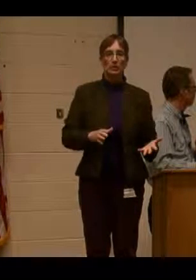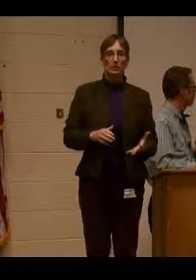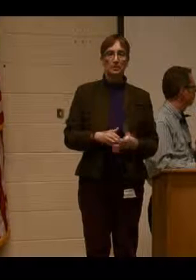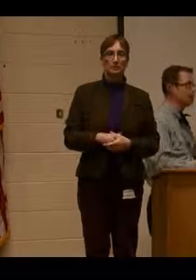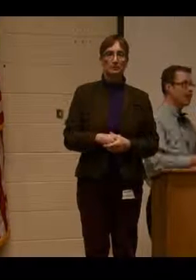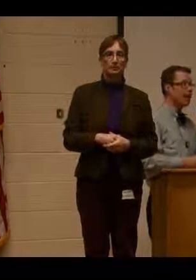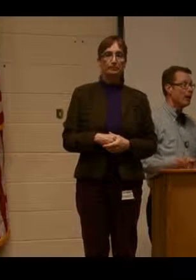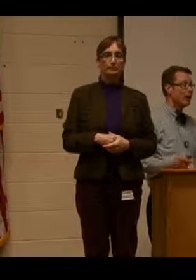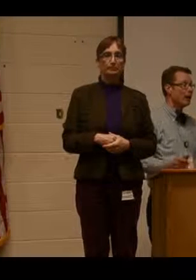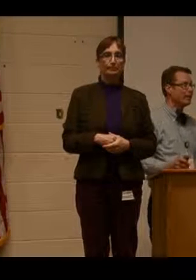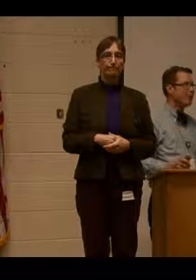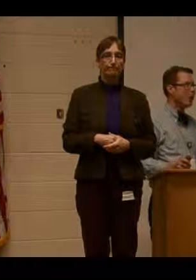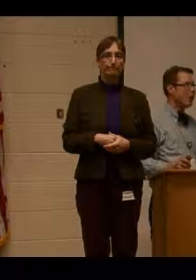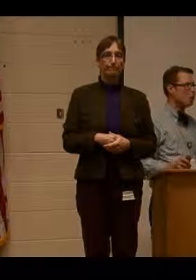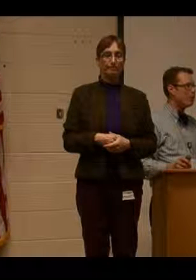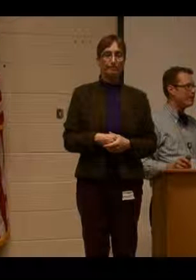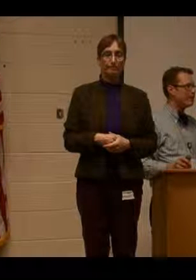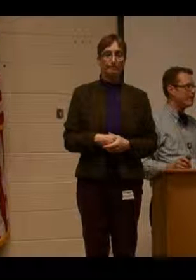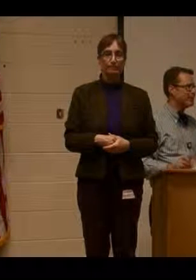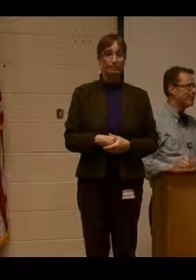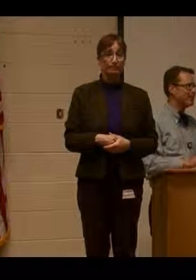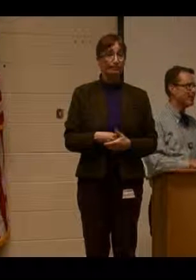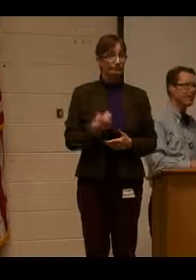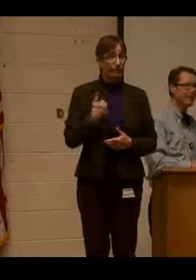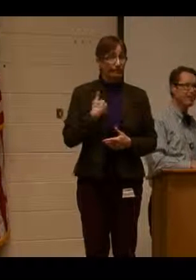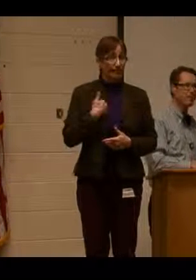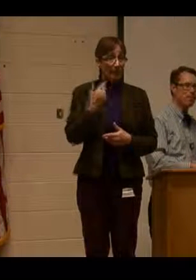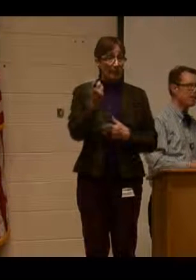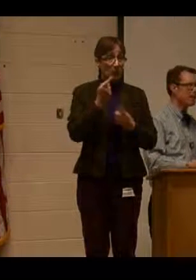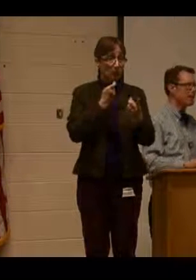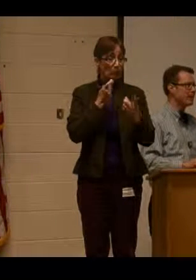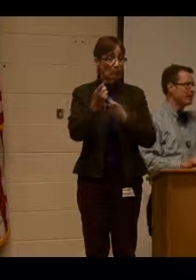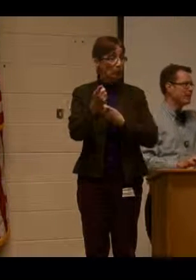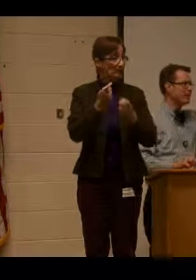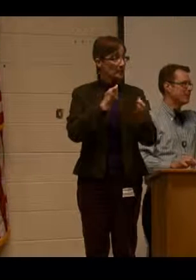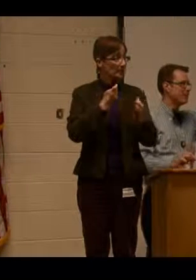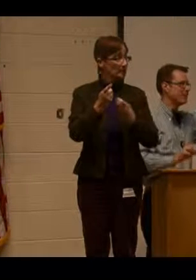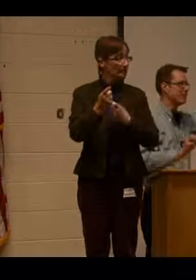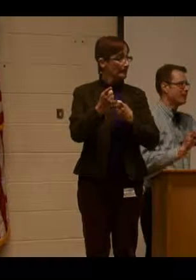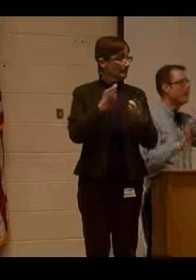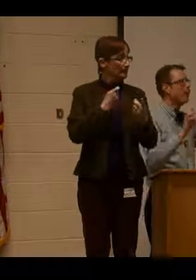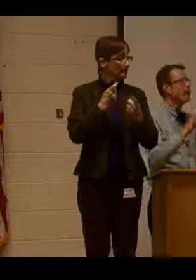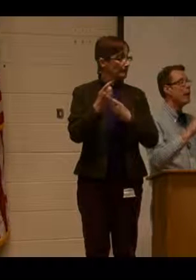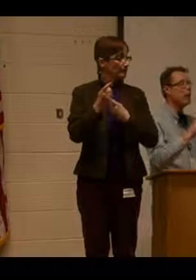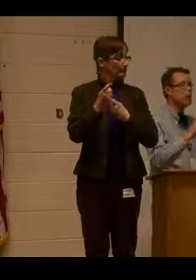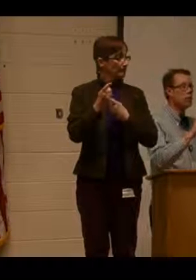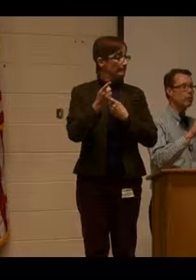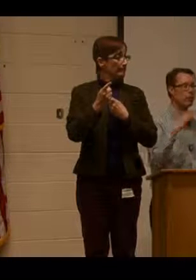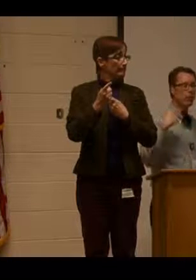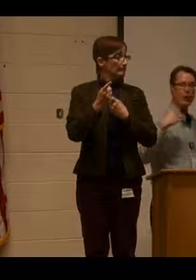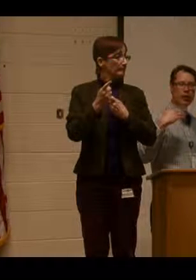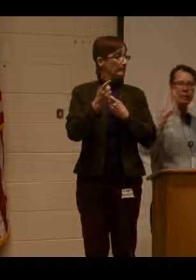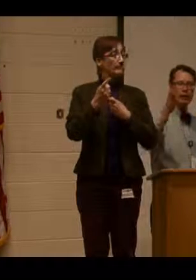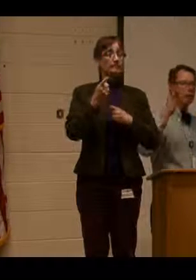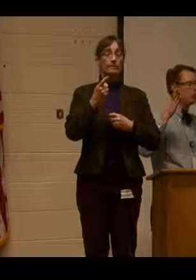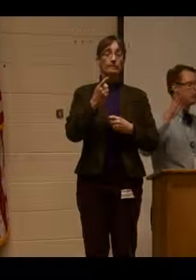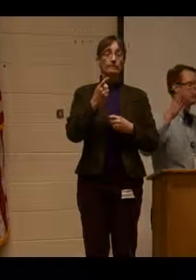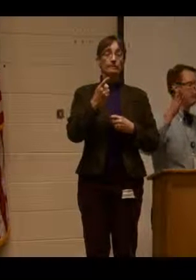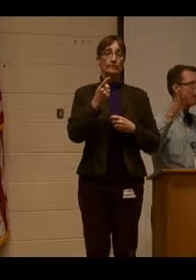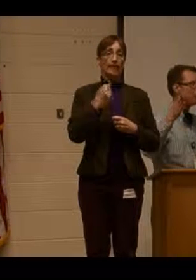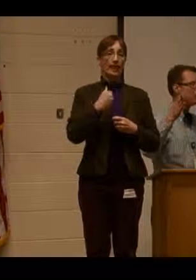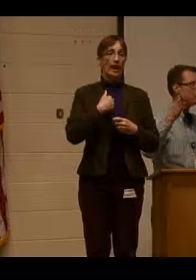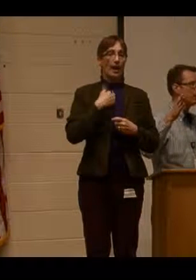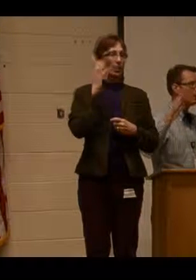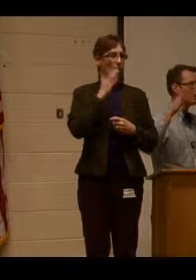Now, questions. Yes. I will repeat the questions because we have some people that are on